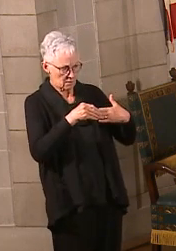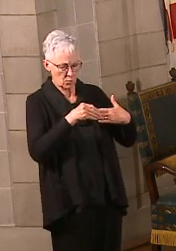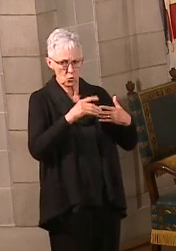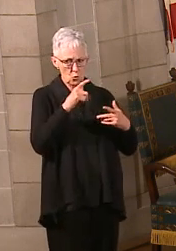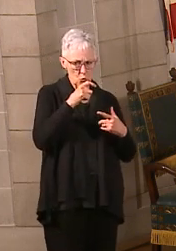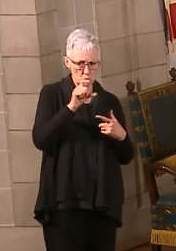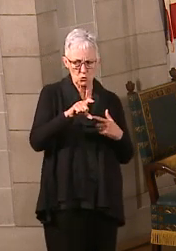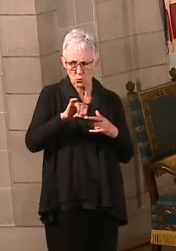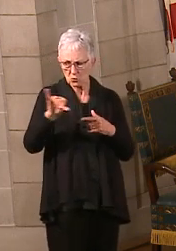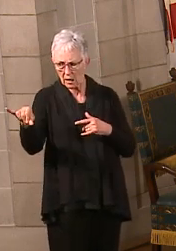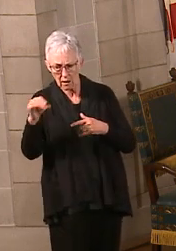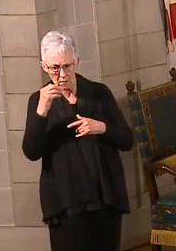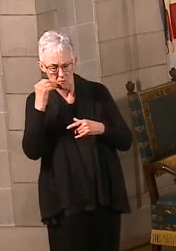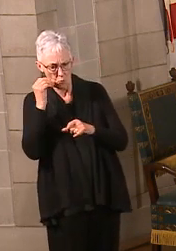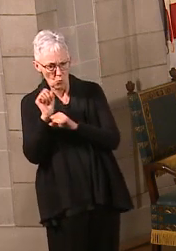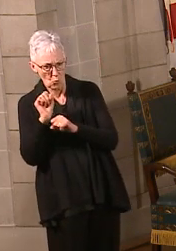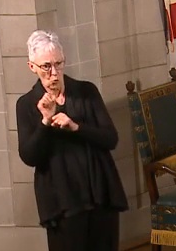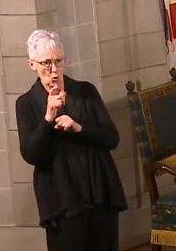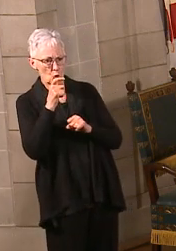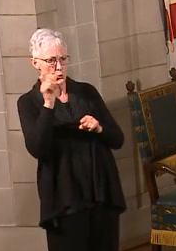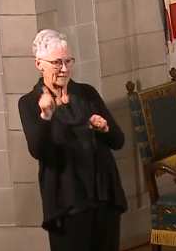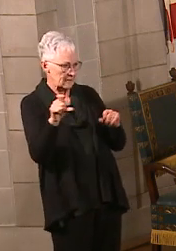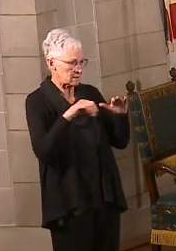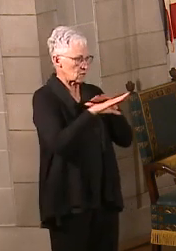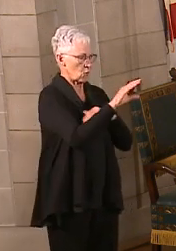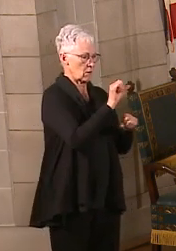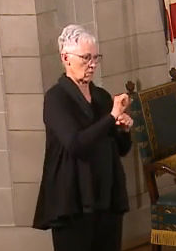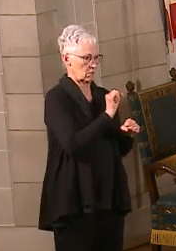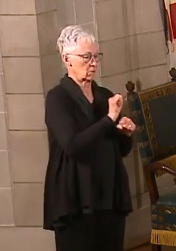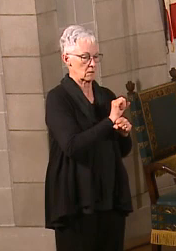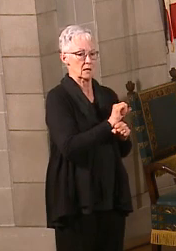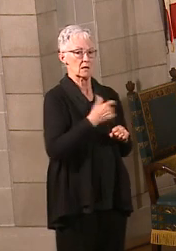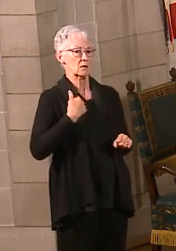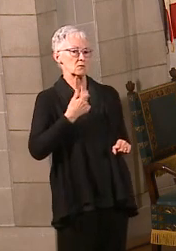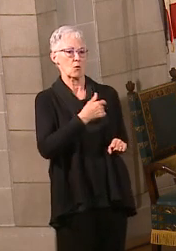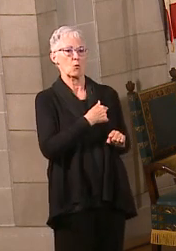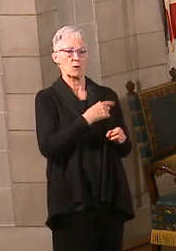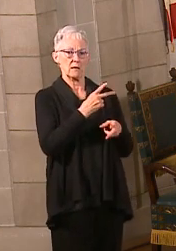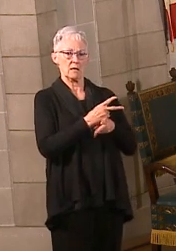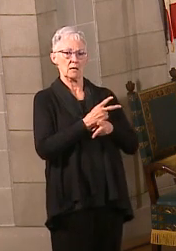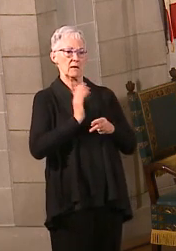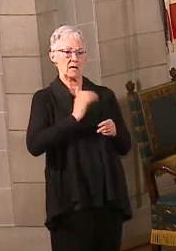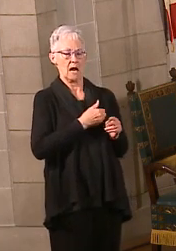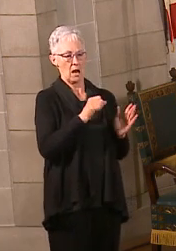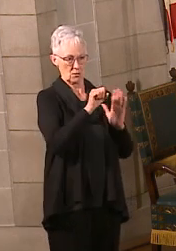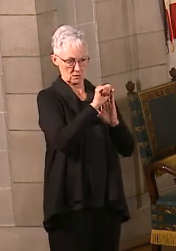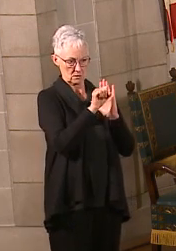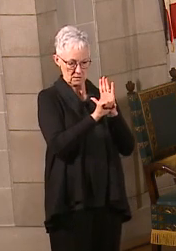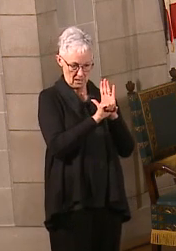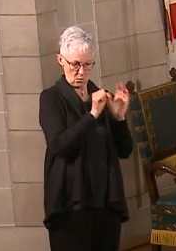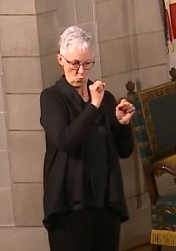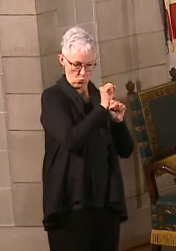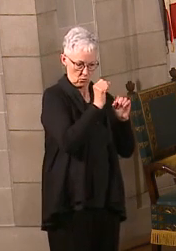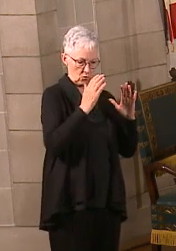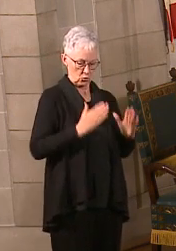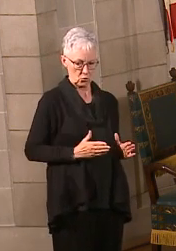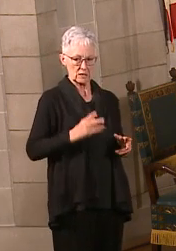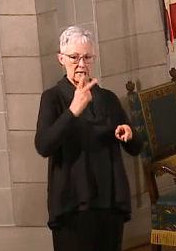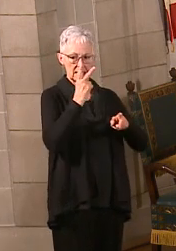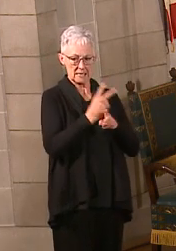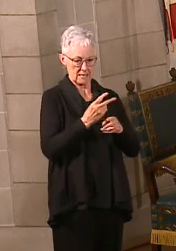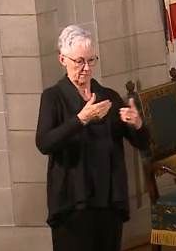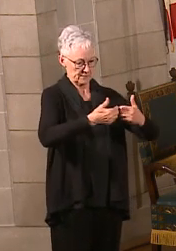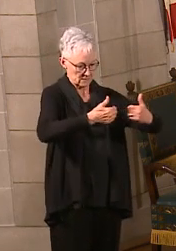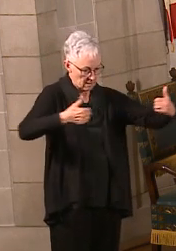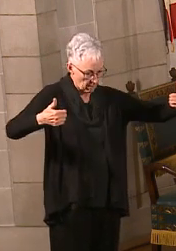upon all of our leaders that we need to be thinking about getting as much of our team as possible to socially distance in the workplace